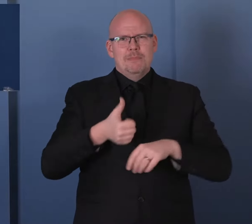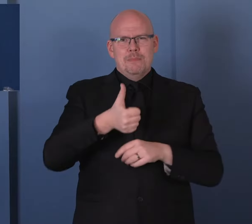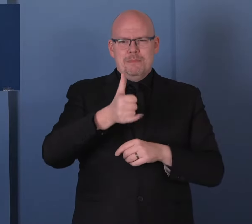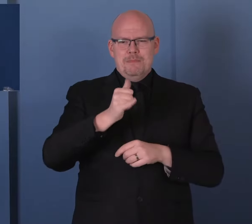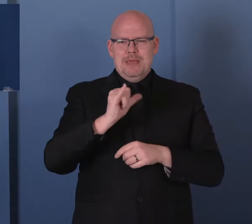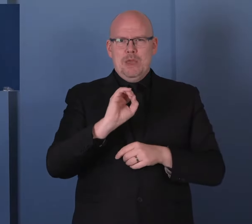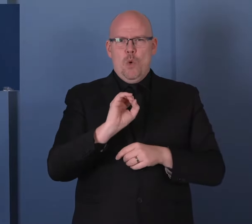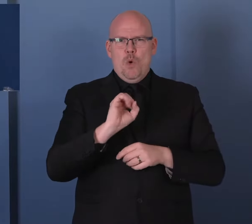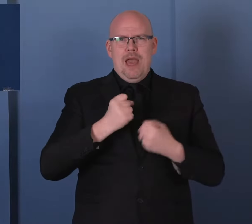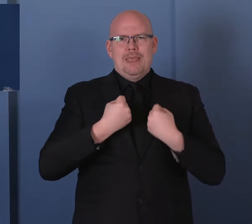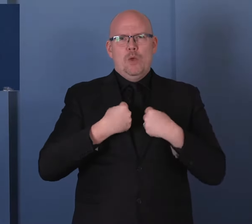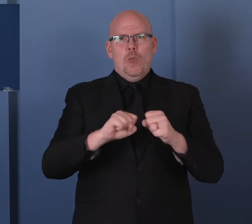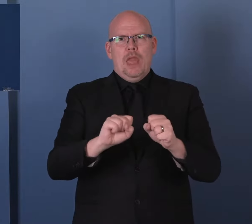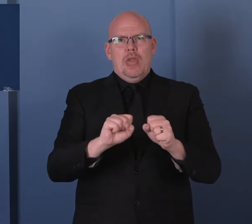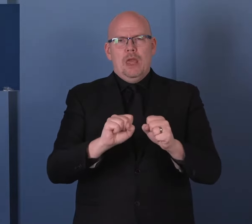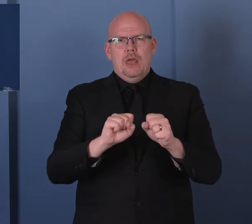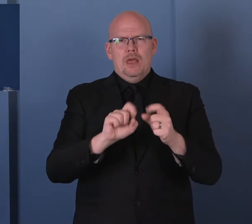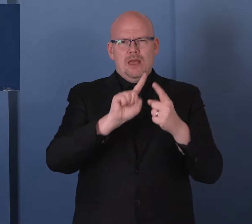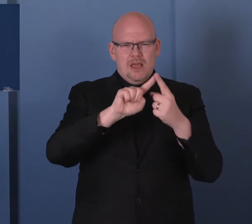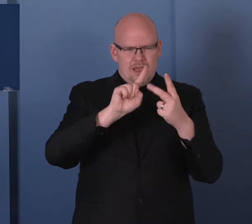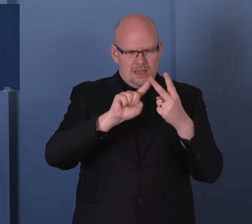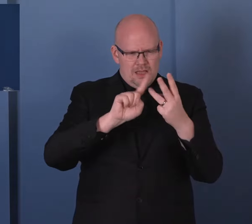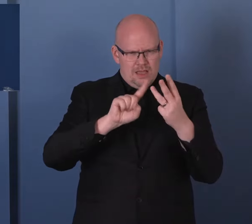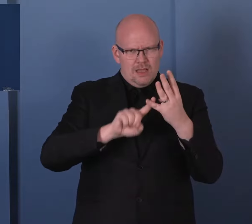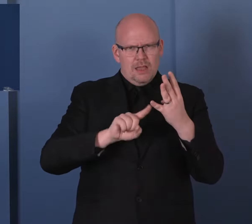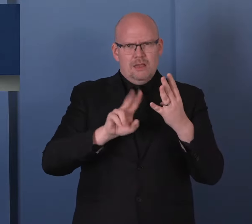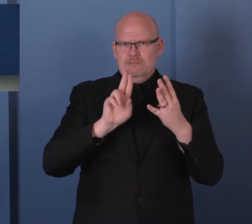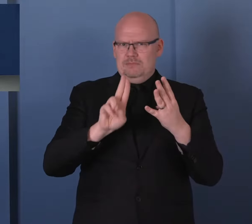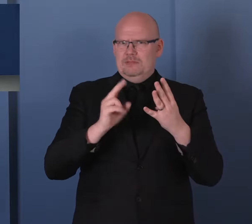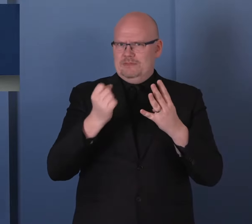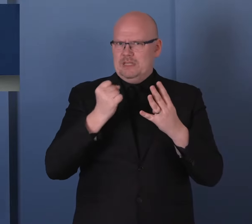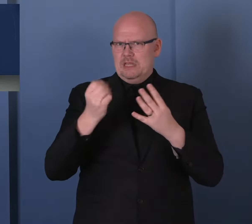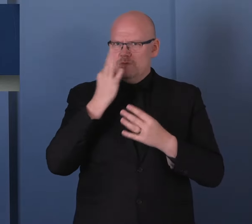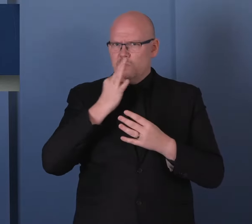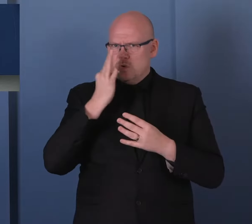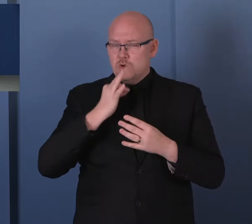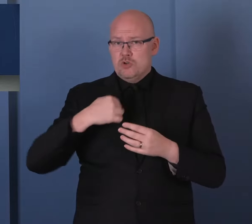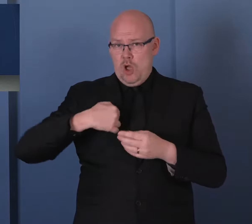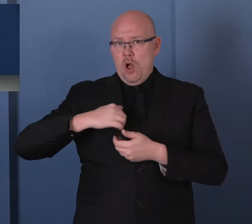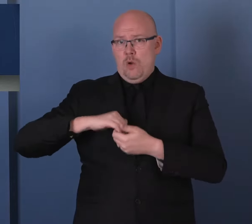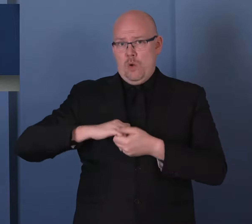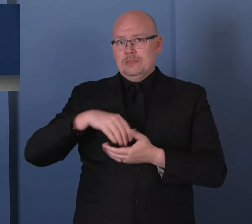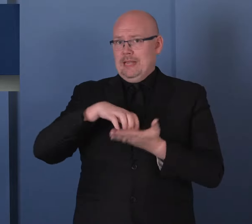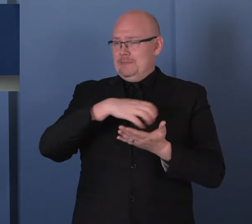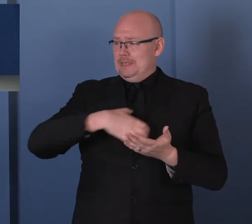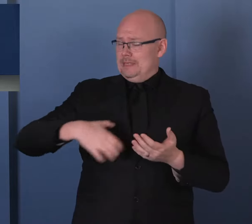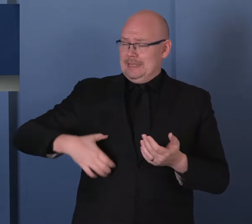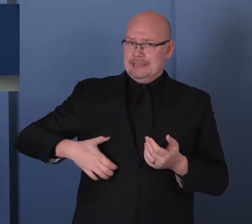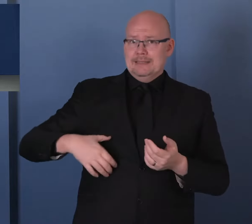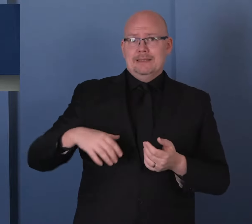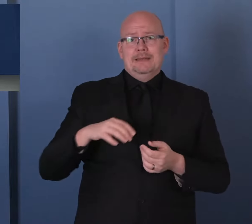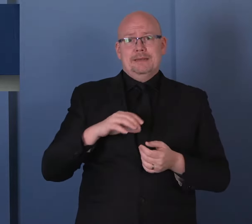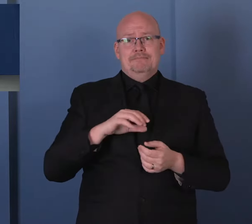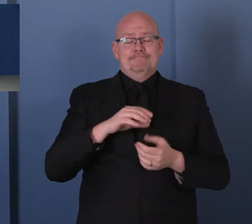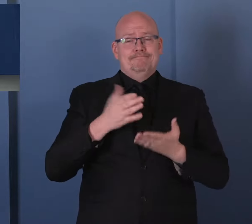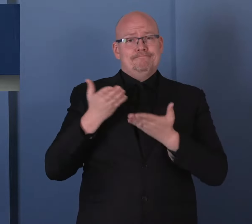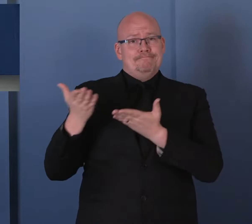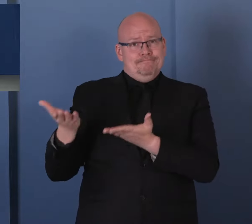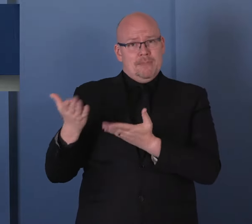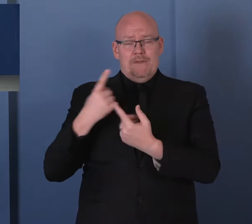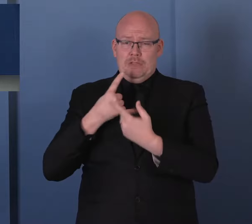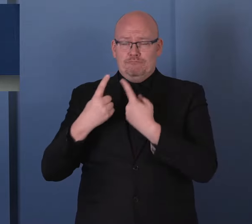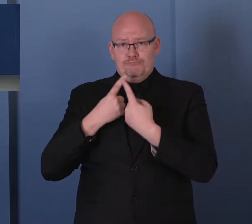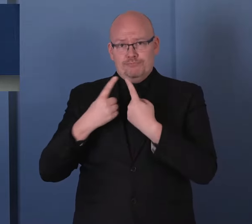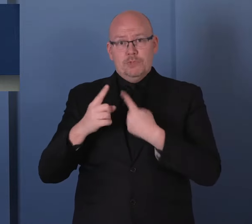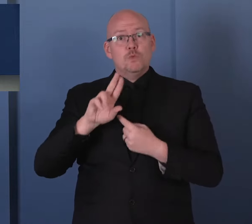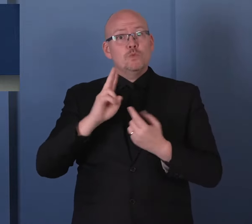these were topics for the Prime Ministers and my talks today, and I now leave the floor to you, Sanna,